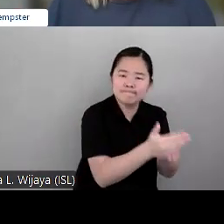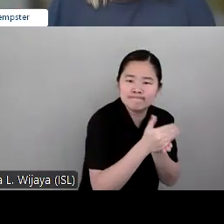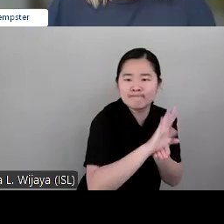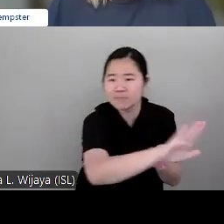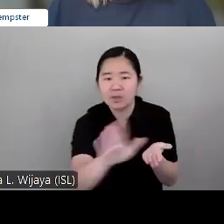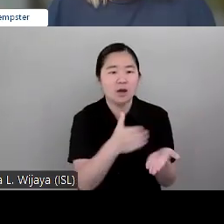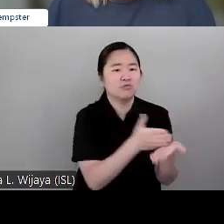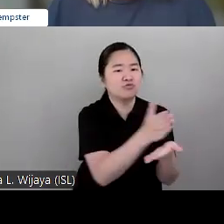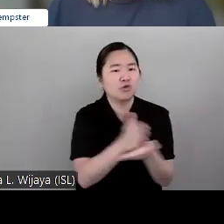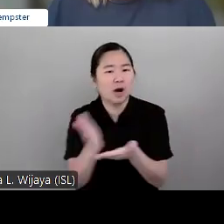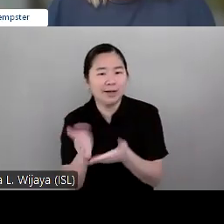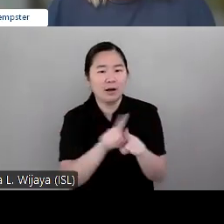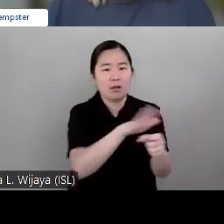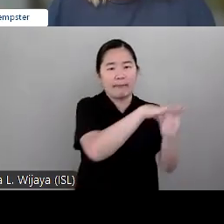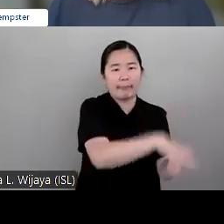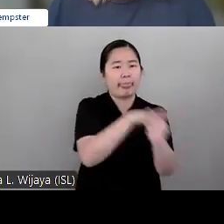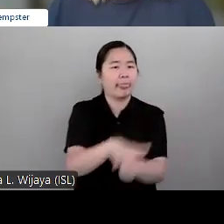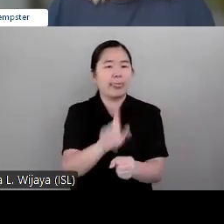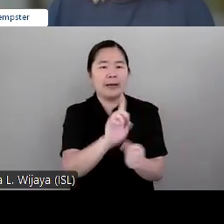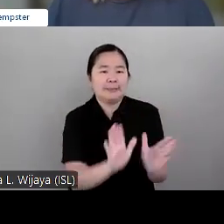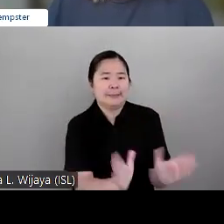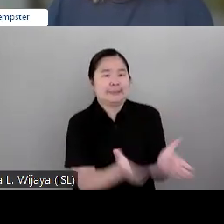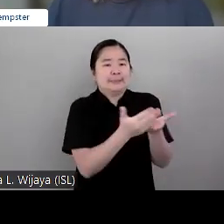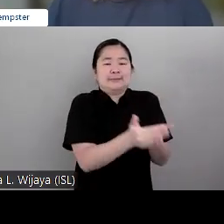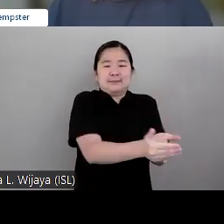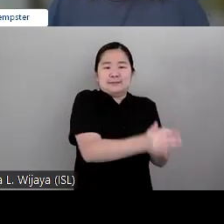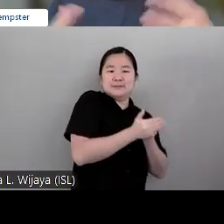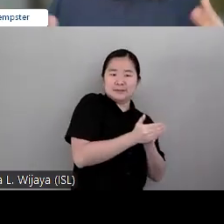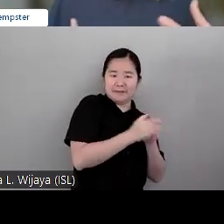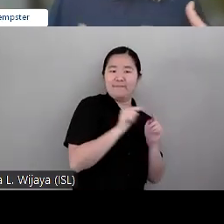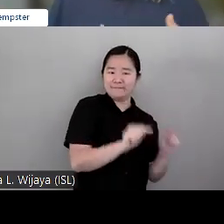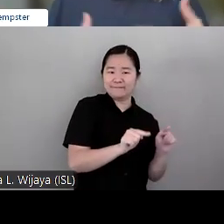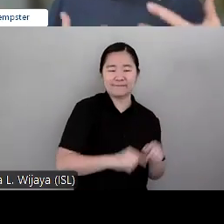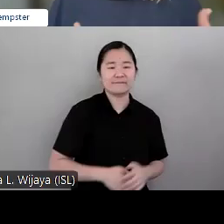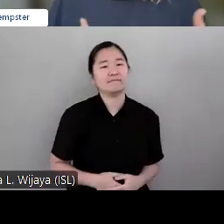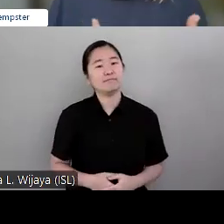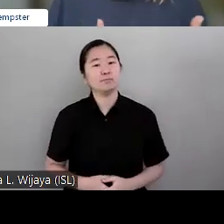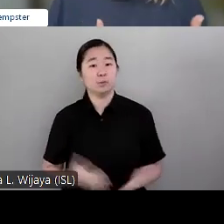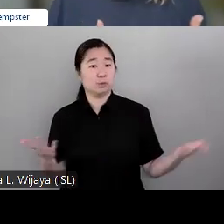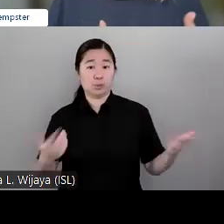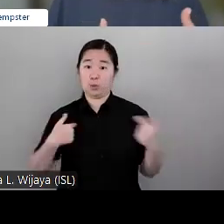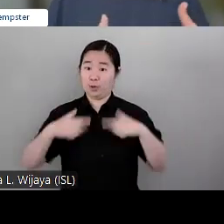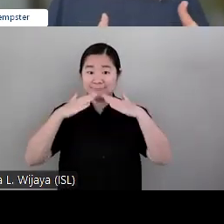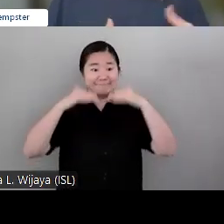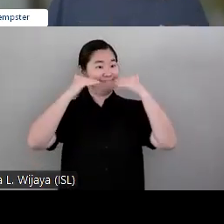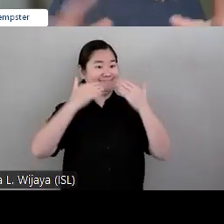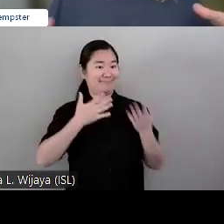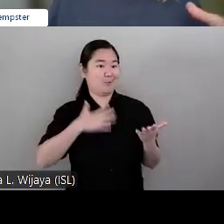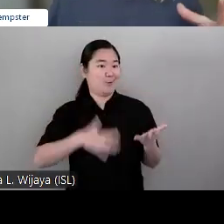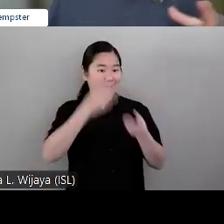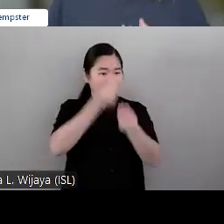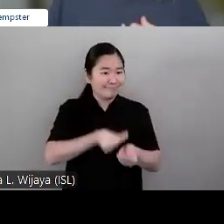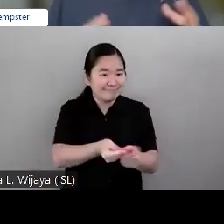each learning has an accompanying training scenario, and they're really designed to be practical tools that you